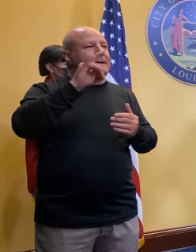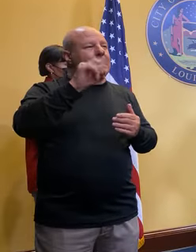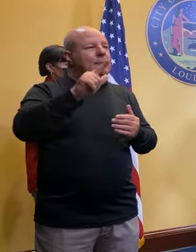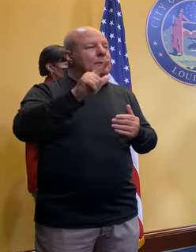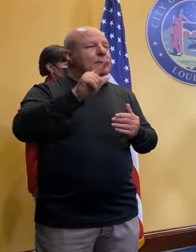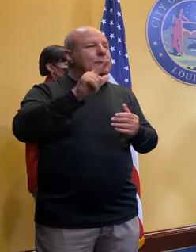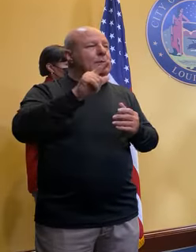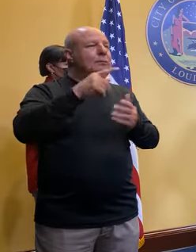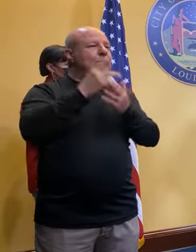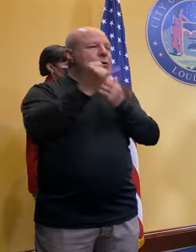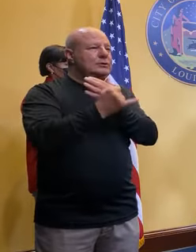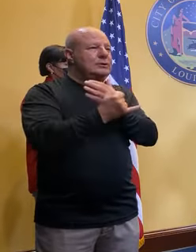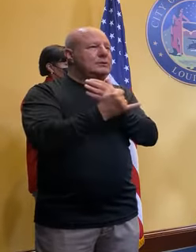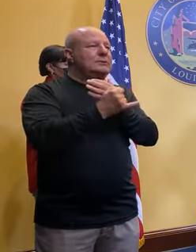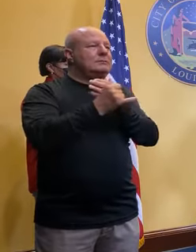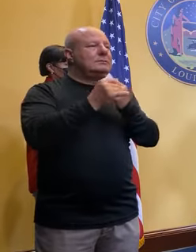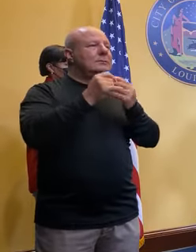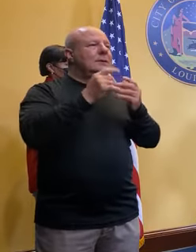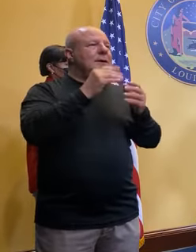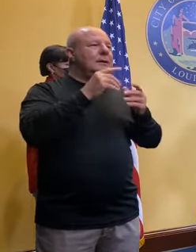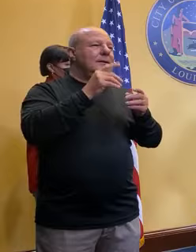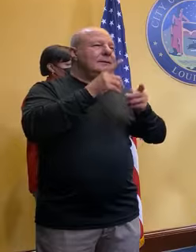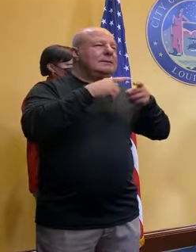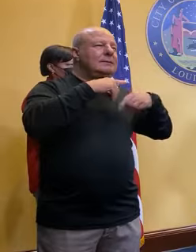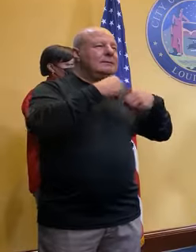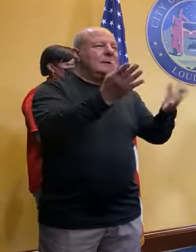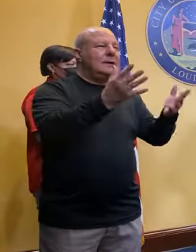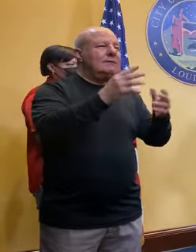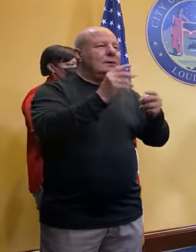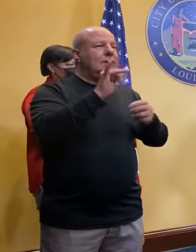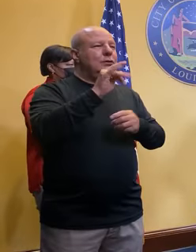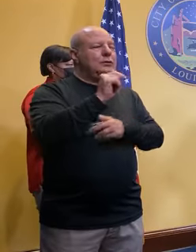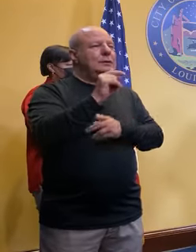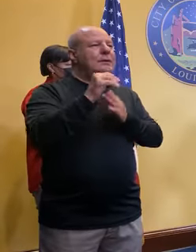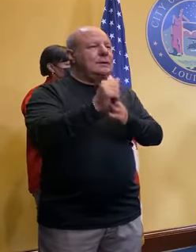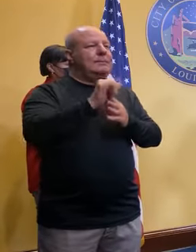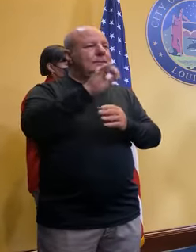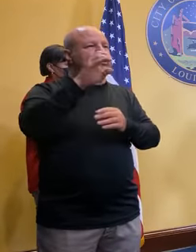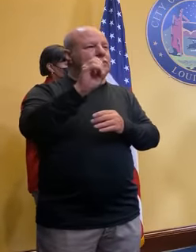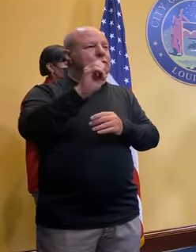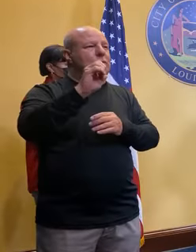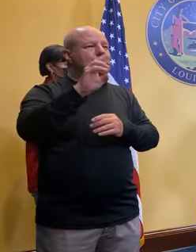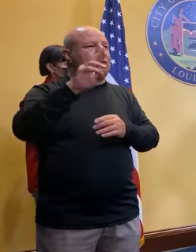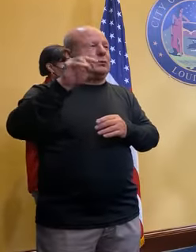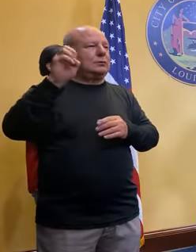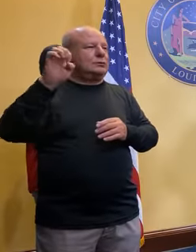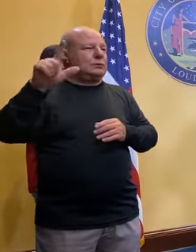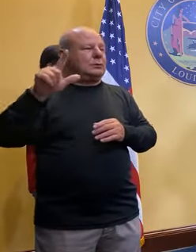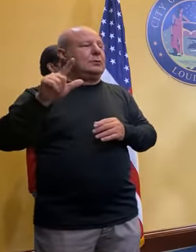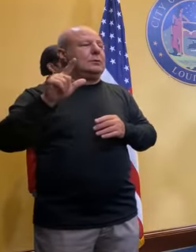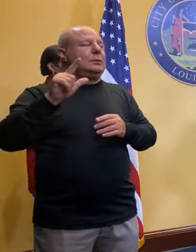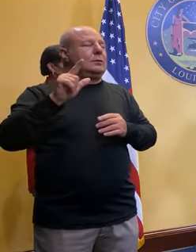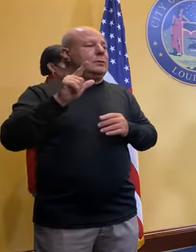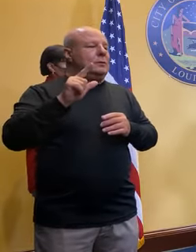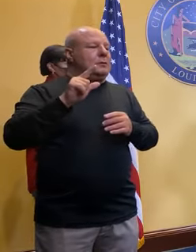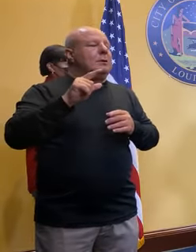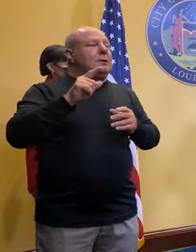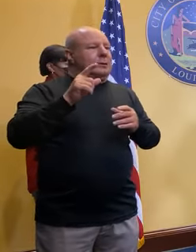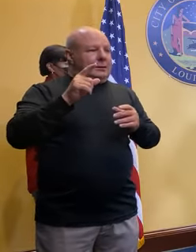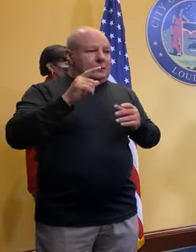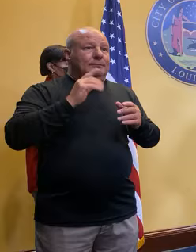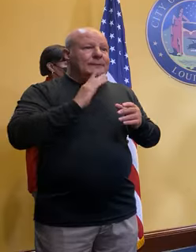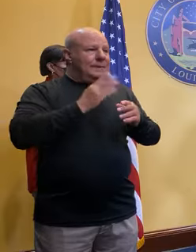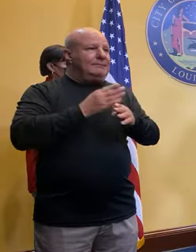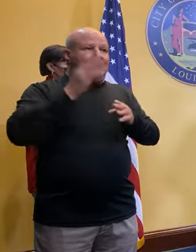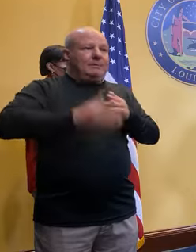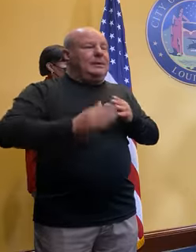Projects Administration led by Vince Smith and the Project Delivery Unit led by Joe Threat and Russell Kelly leading that team right now. They've completed